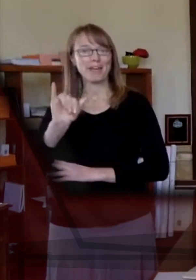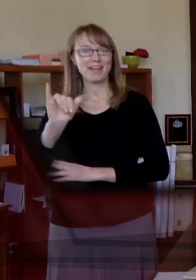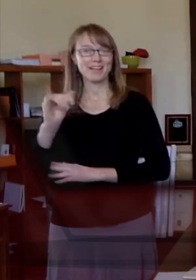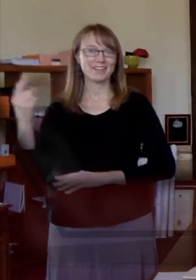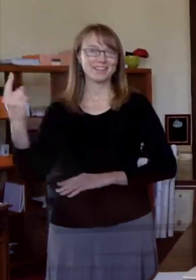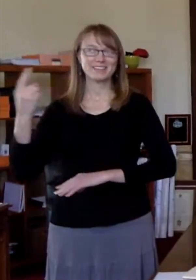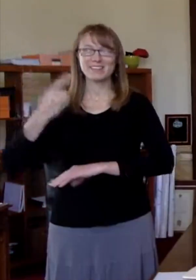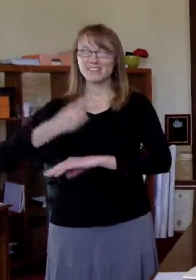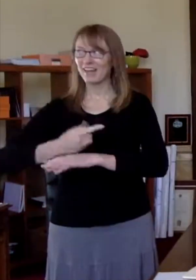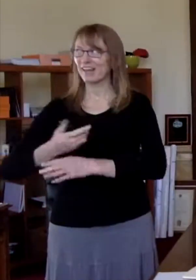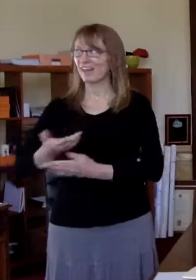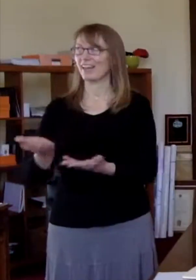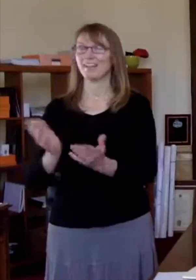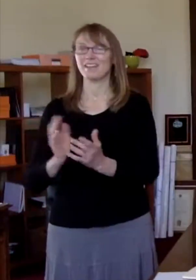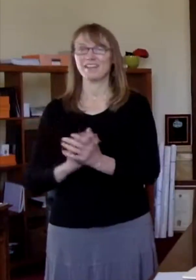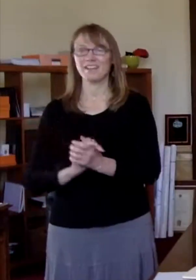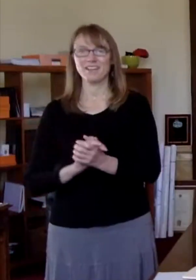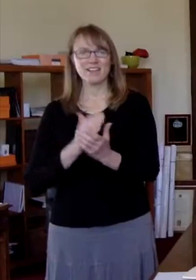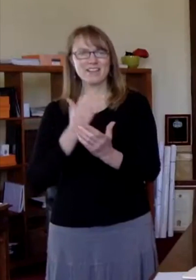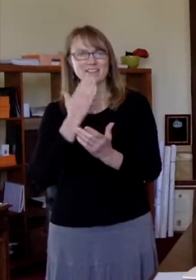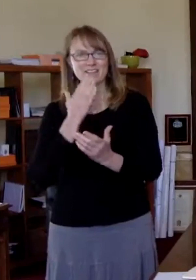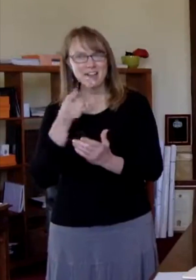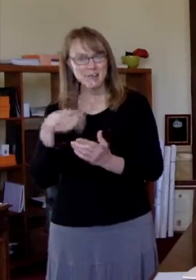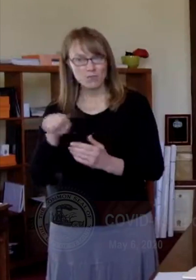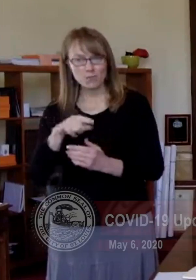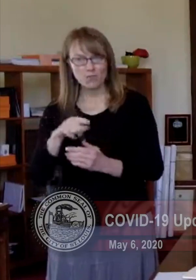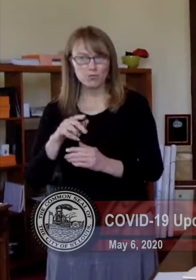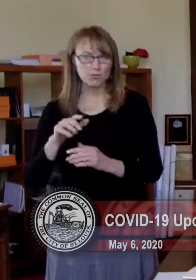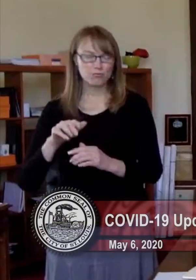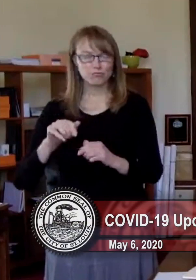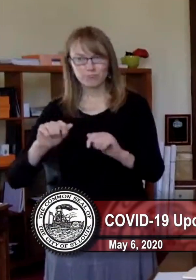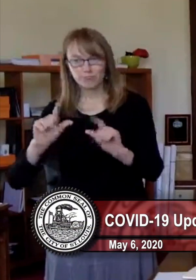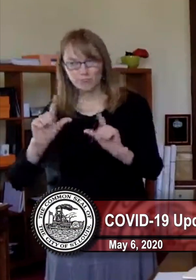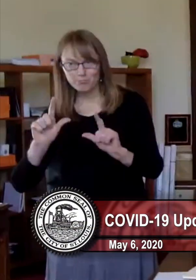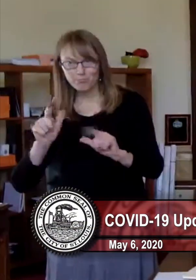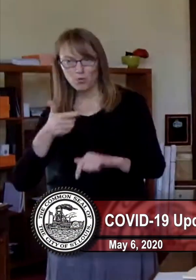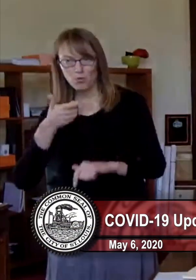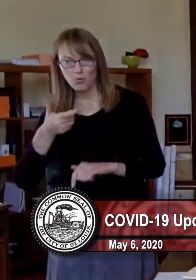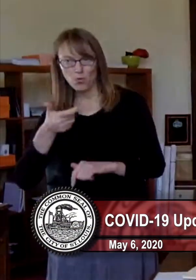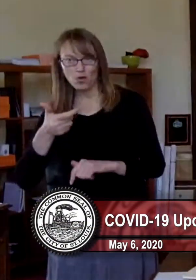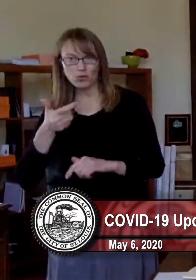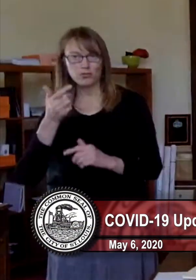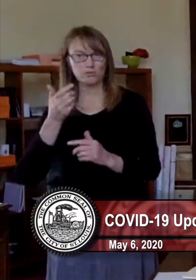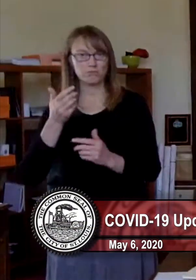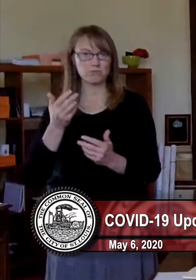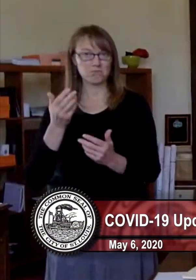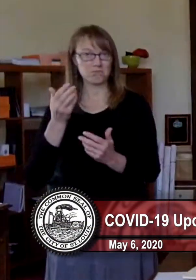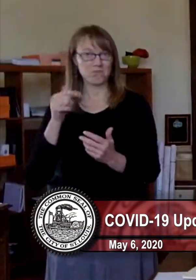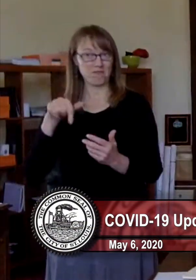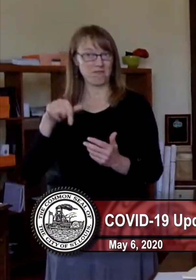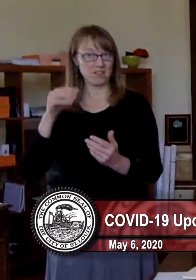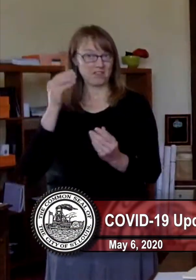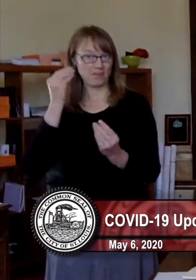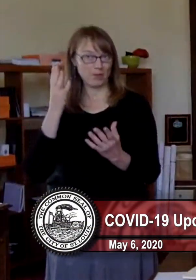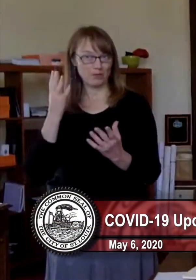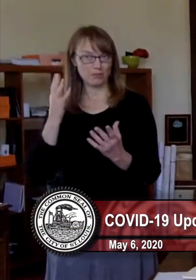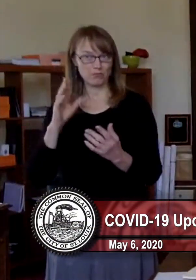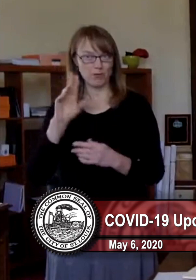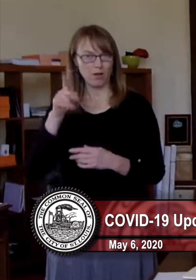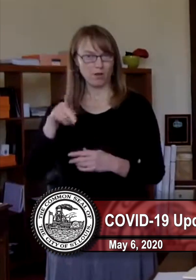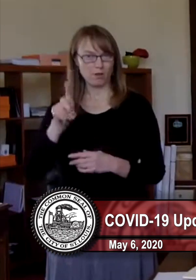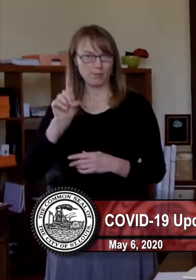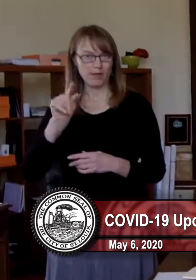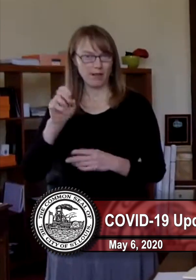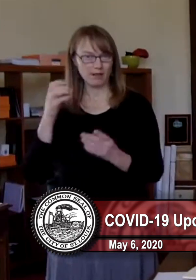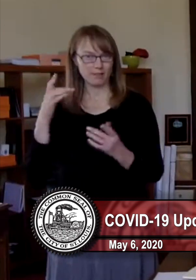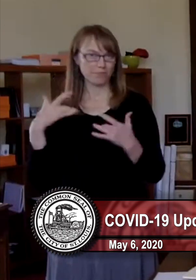get an update here. I'll very quickly go through the cases, and then I want to talk just a little bit about the